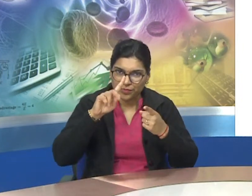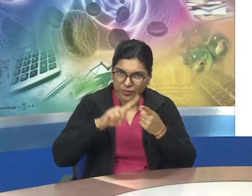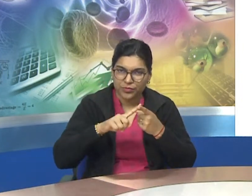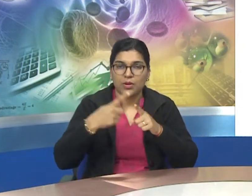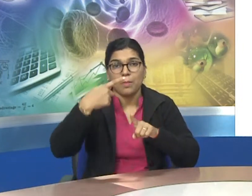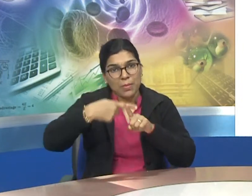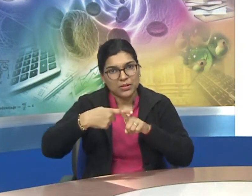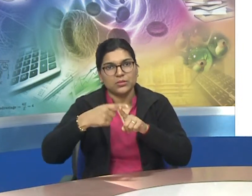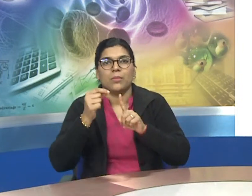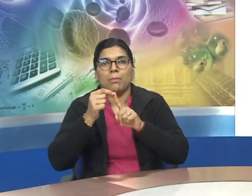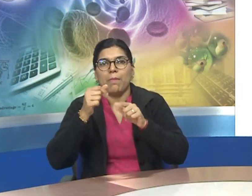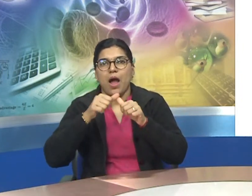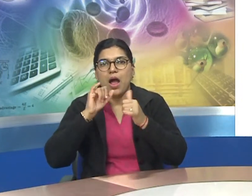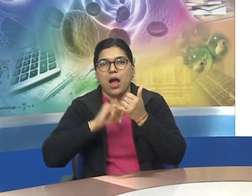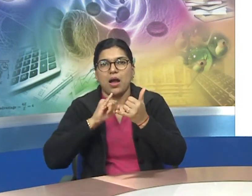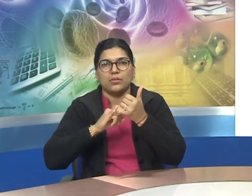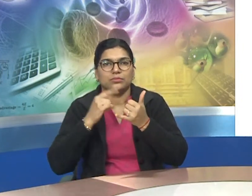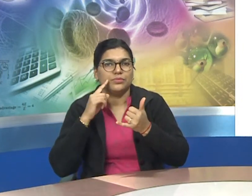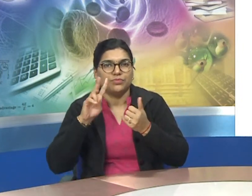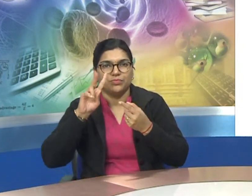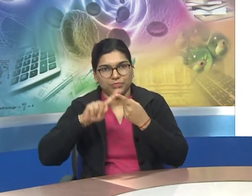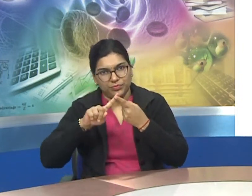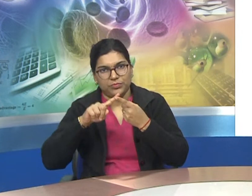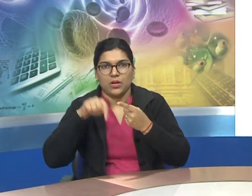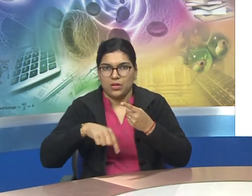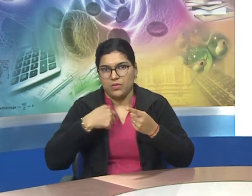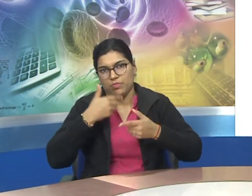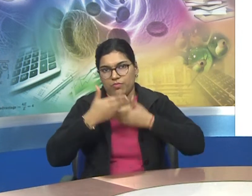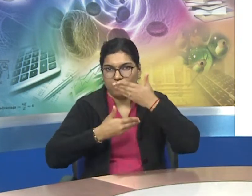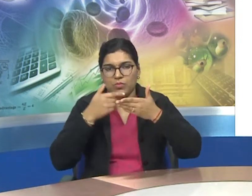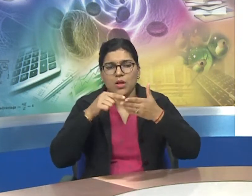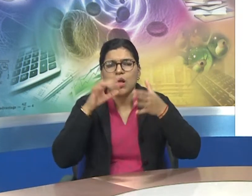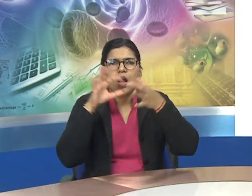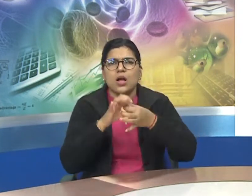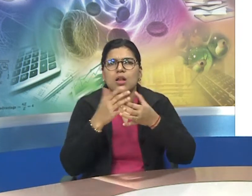I would be telling you the active and passive, both.